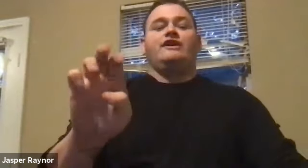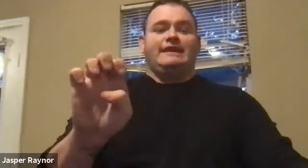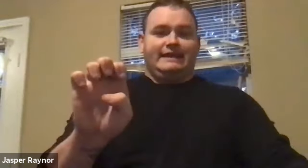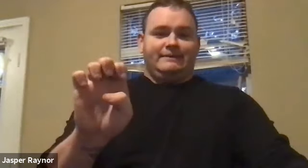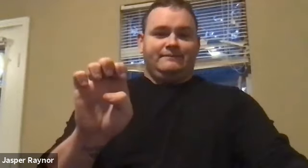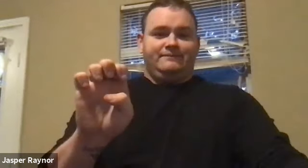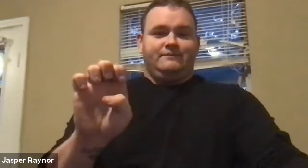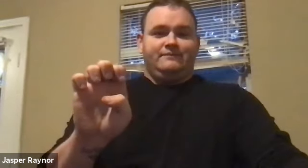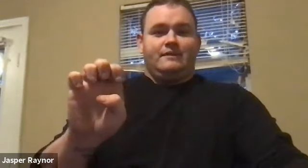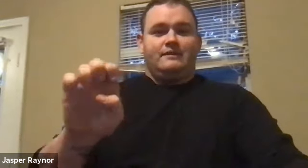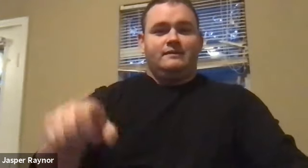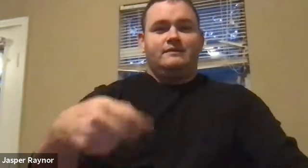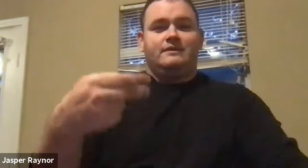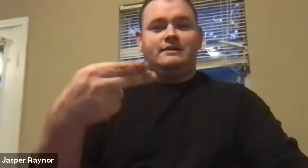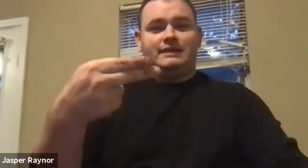H-E-R-E. Here.